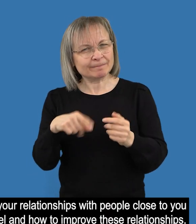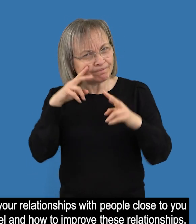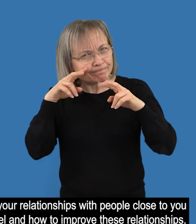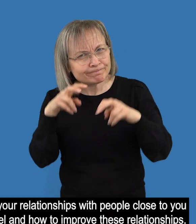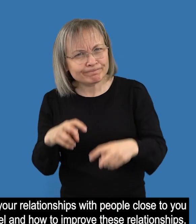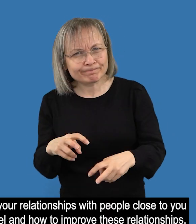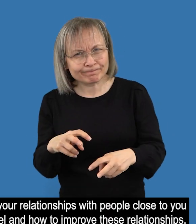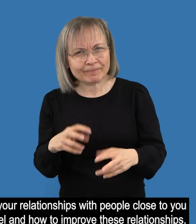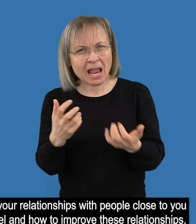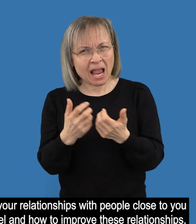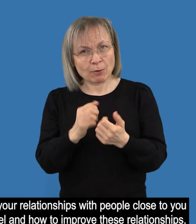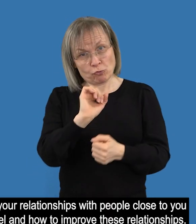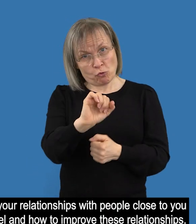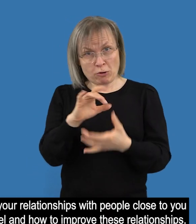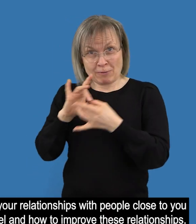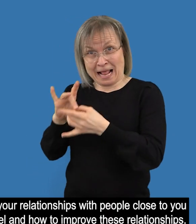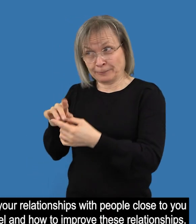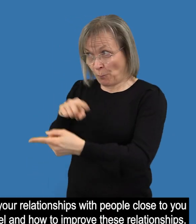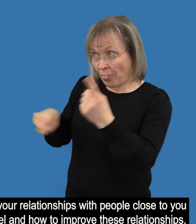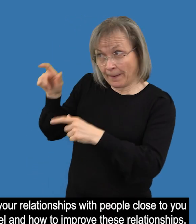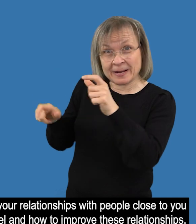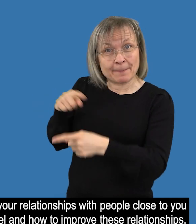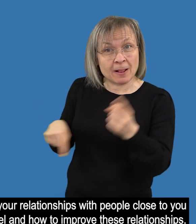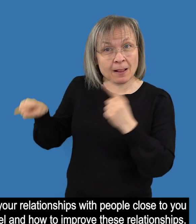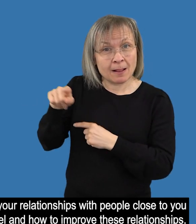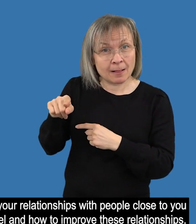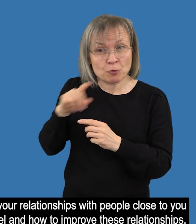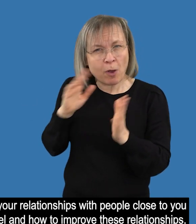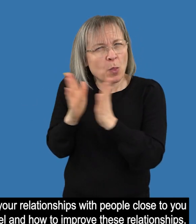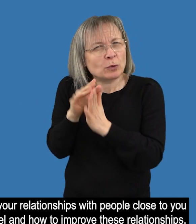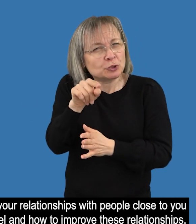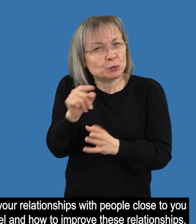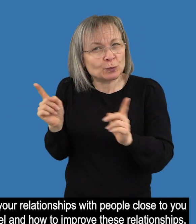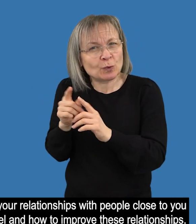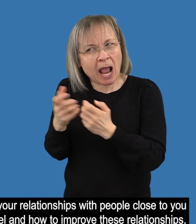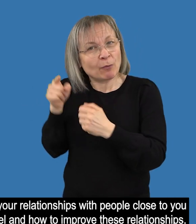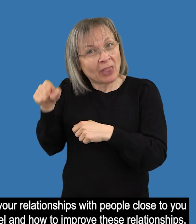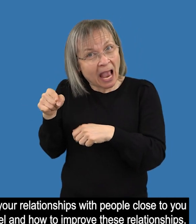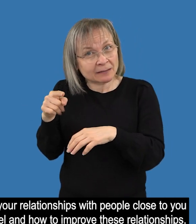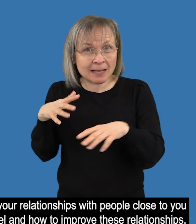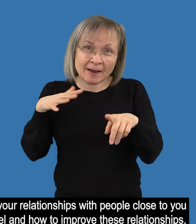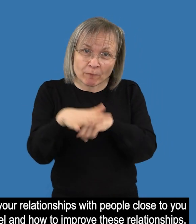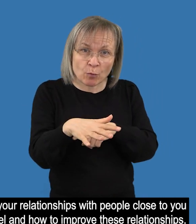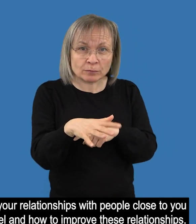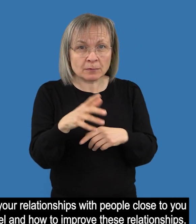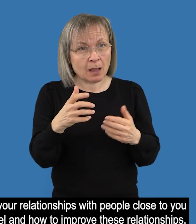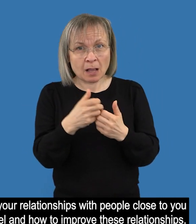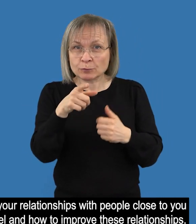IPT explores the way your relationships with people close to you impact the way you feel and how to improve these